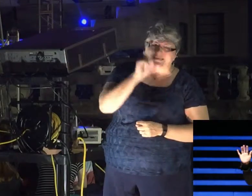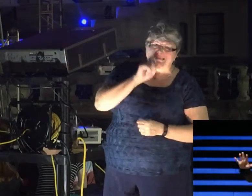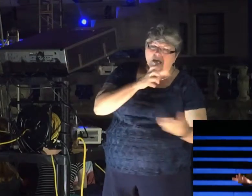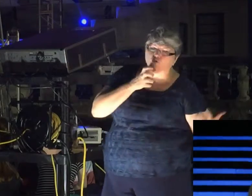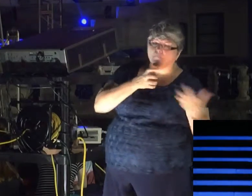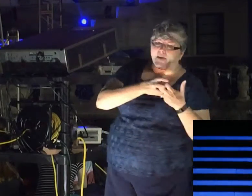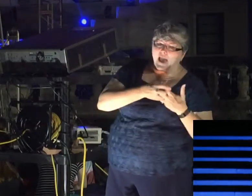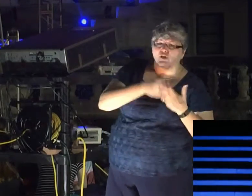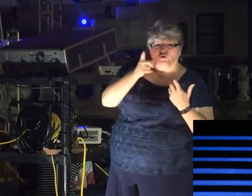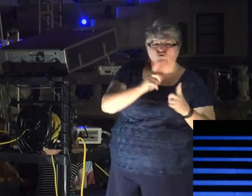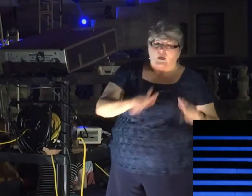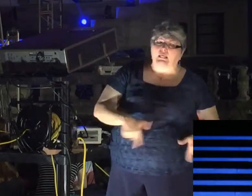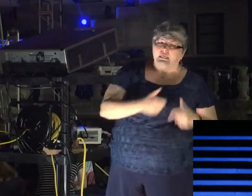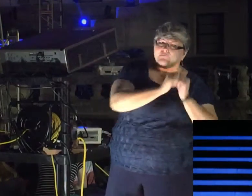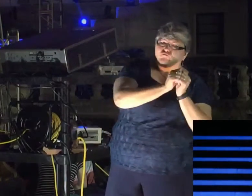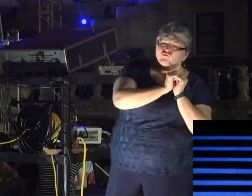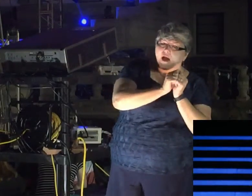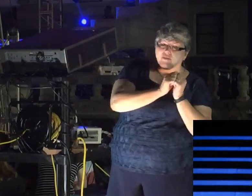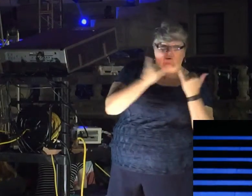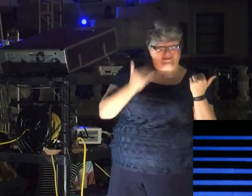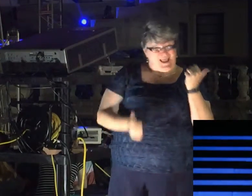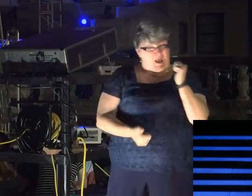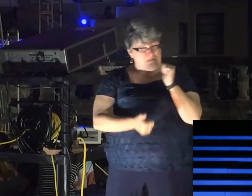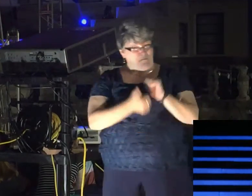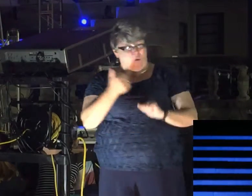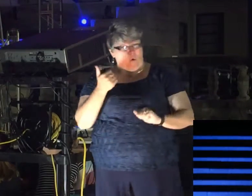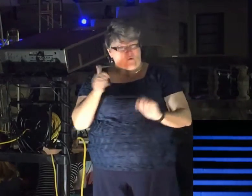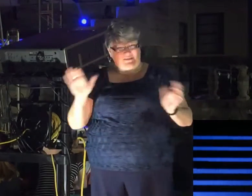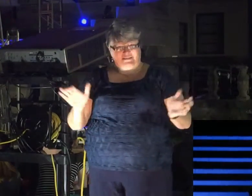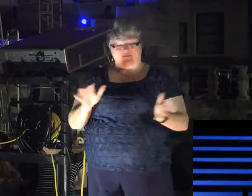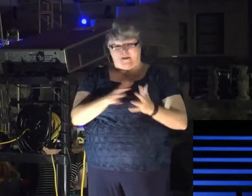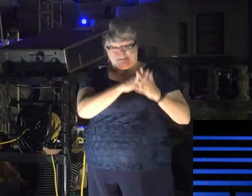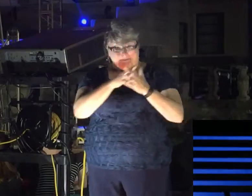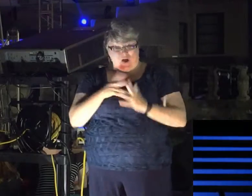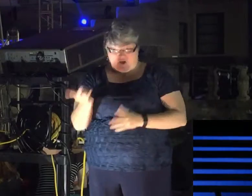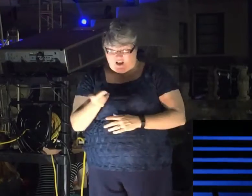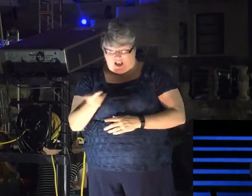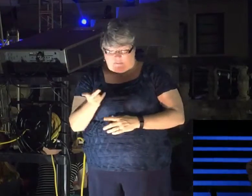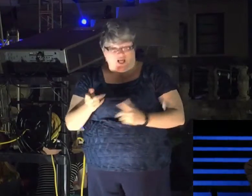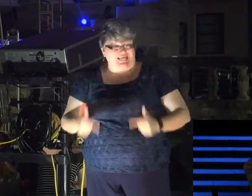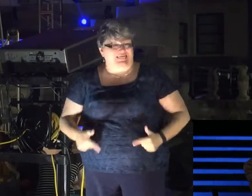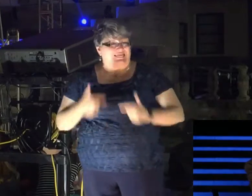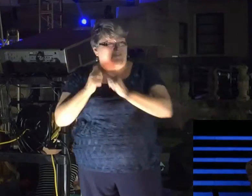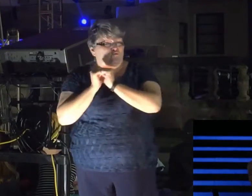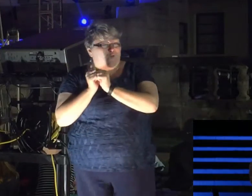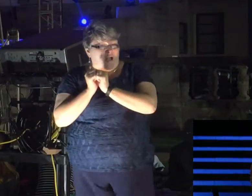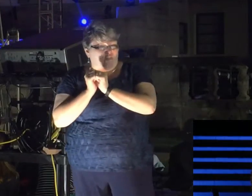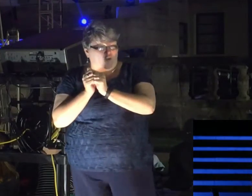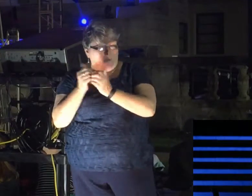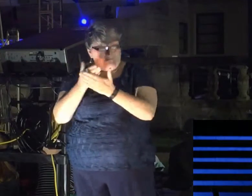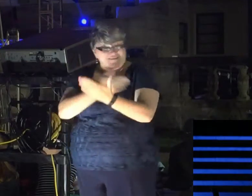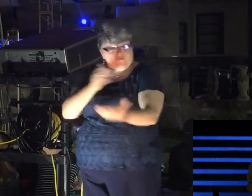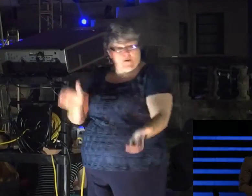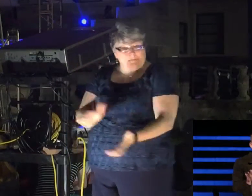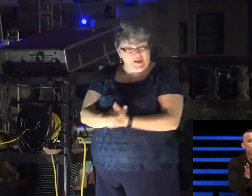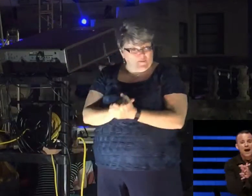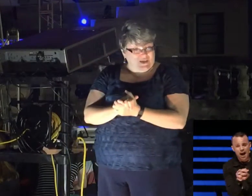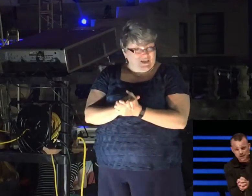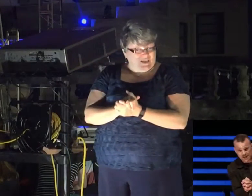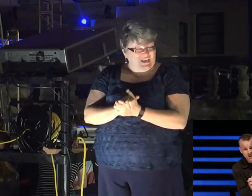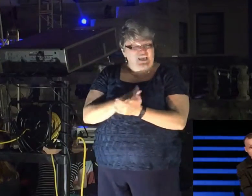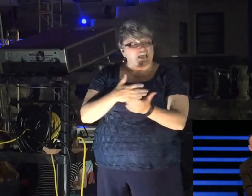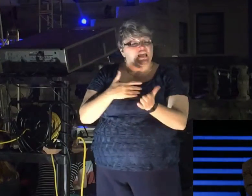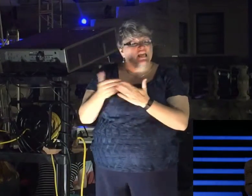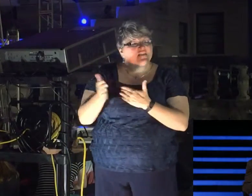that you're sexually compatible, so you should cohabit. And now the majority of American couples are cohabiting